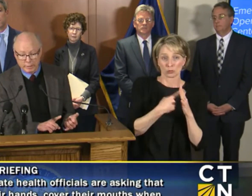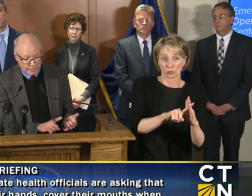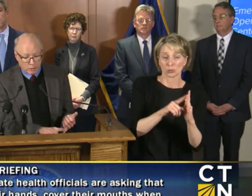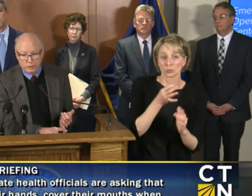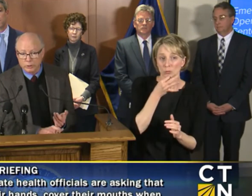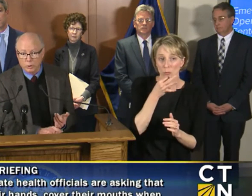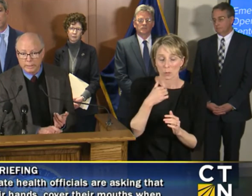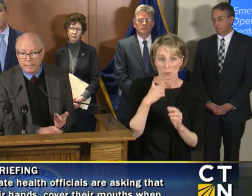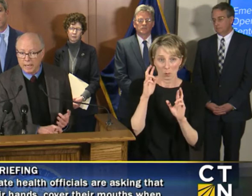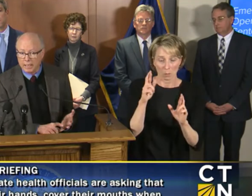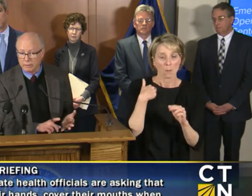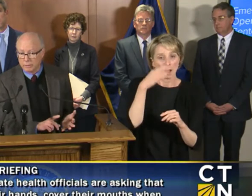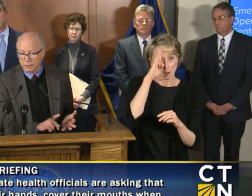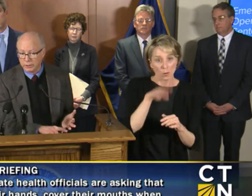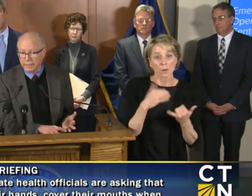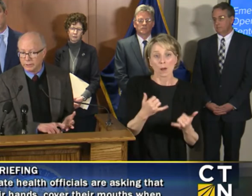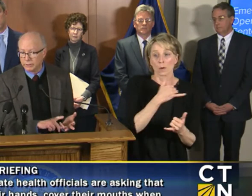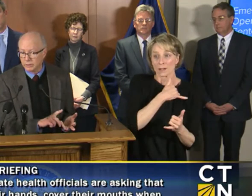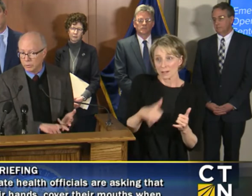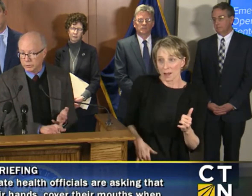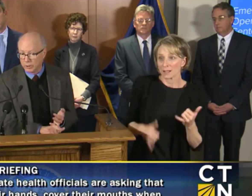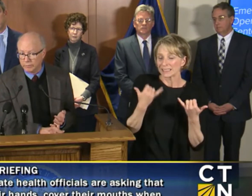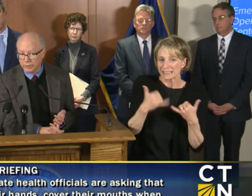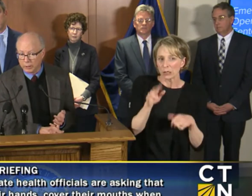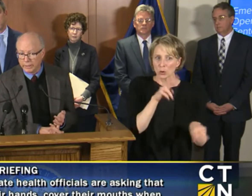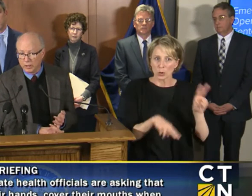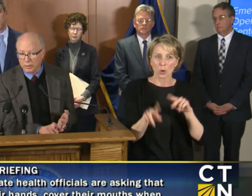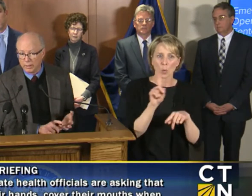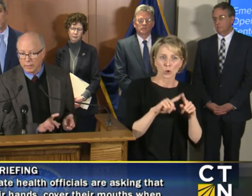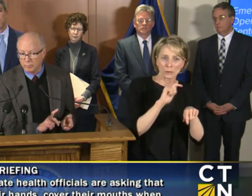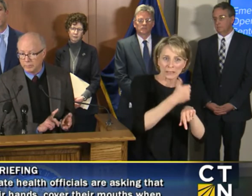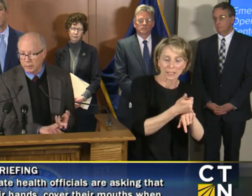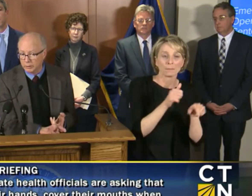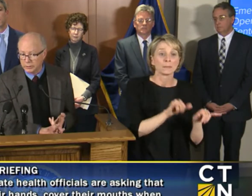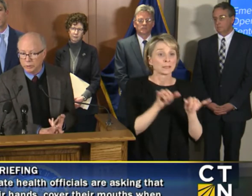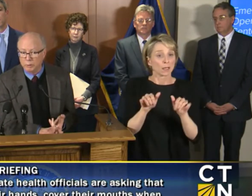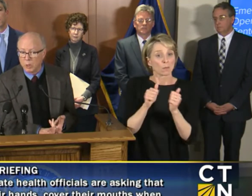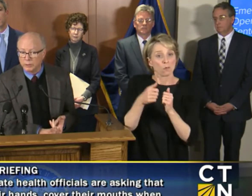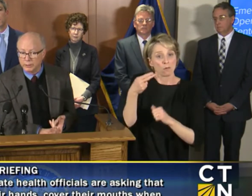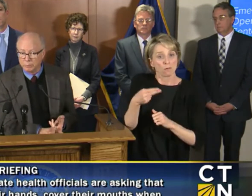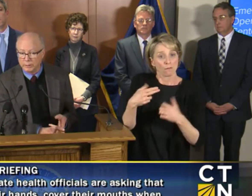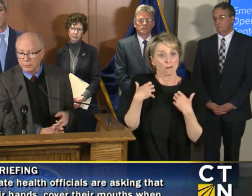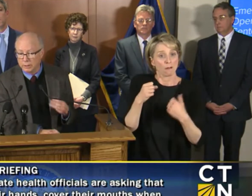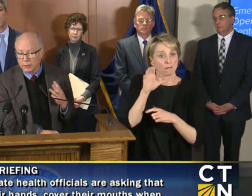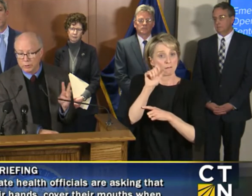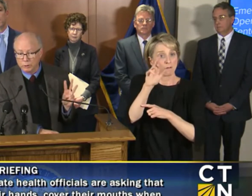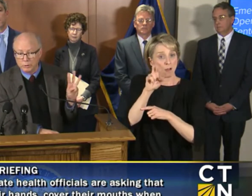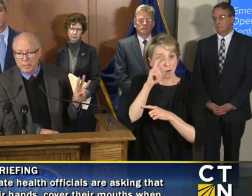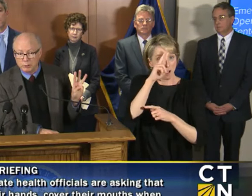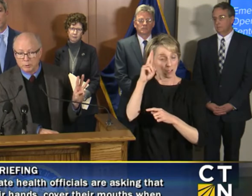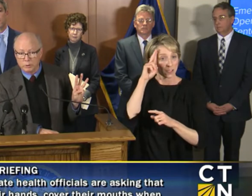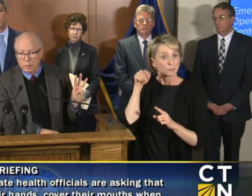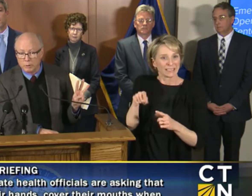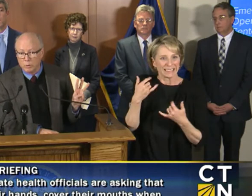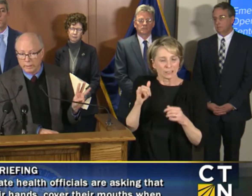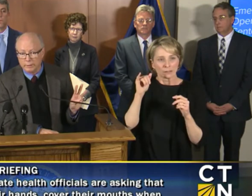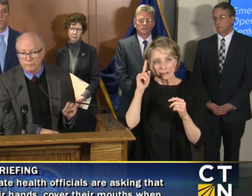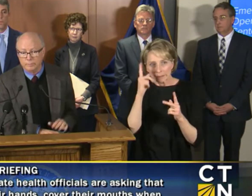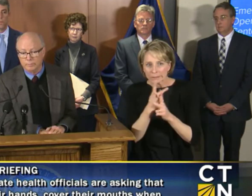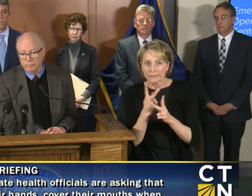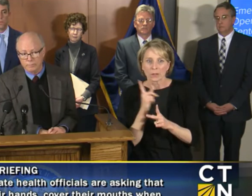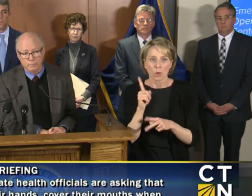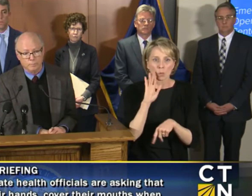I know that they are still looking at sites, so is Hartford Healthcare. They're still in the process, but those 3 hospitals are up and